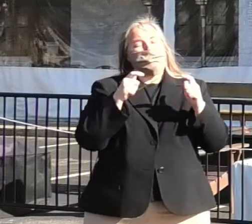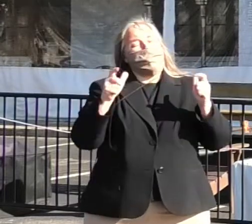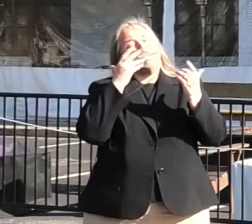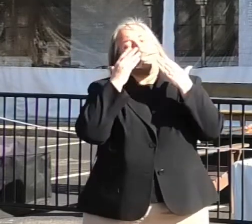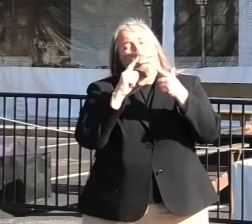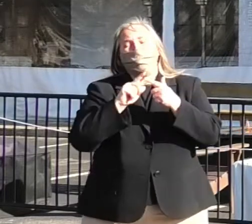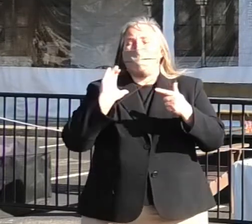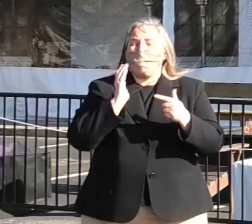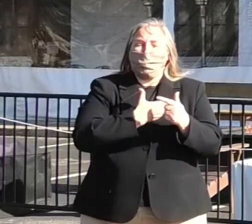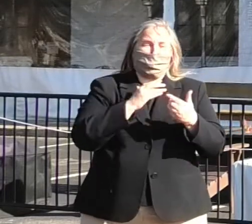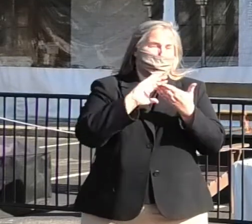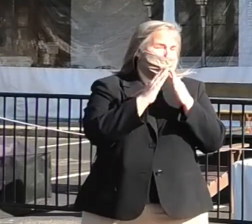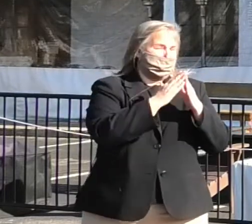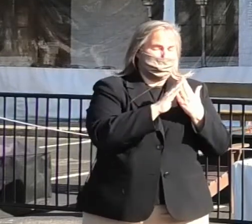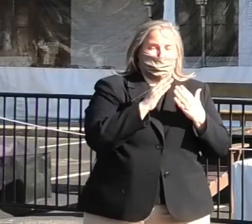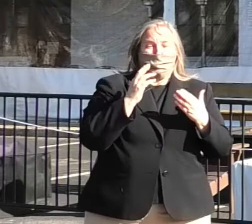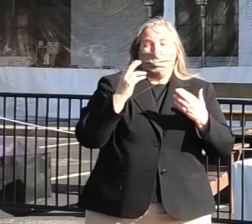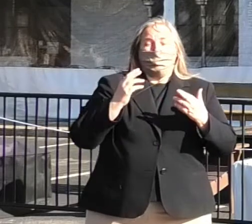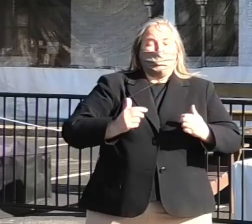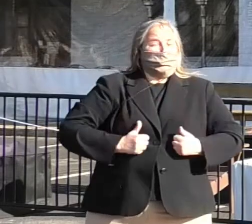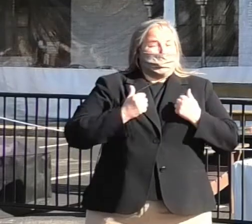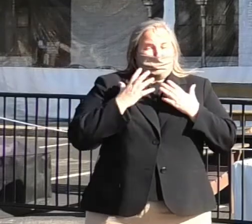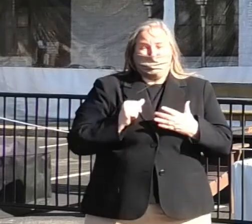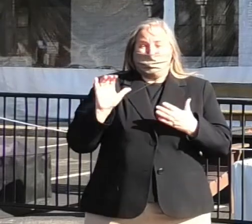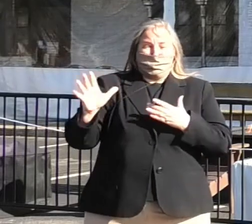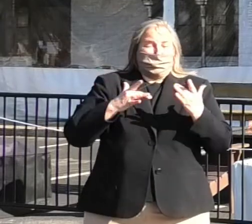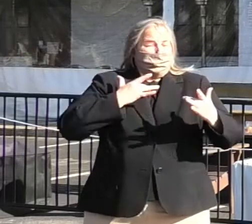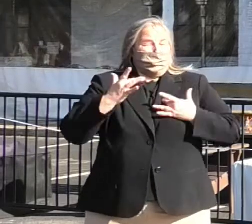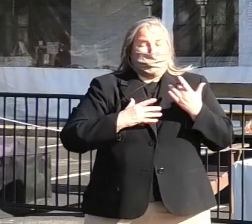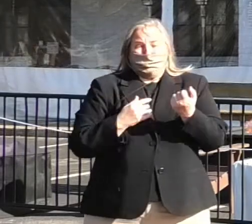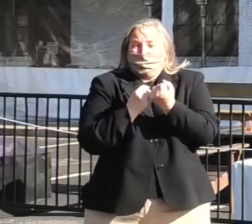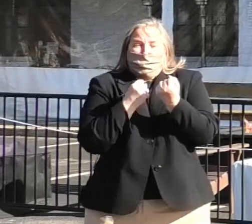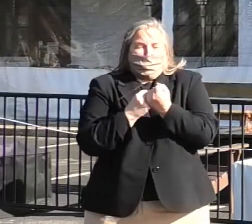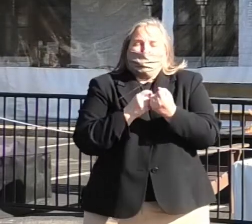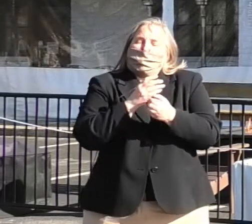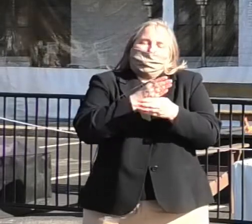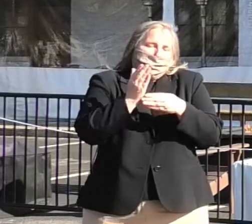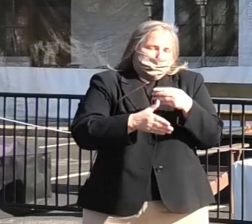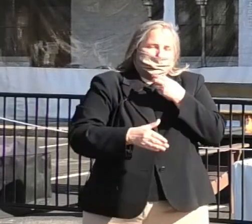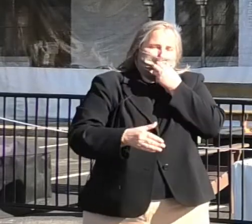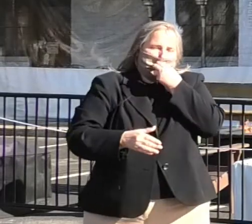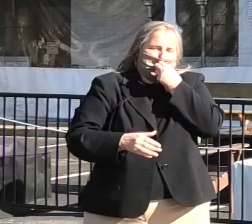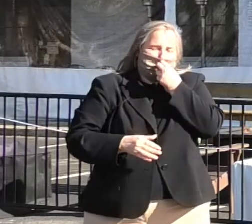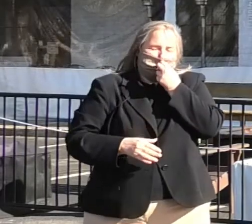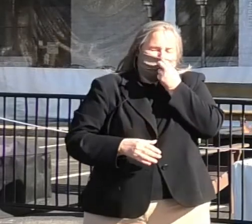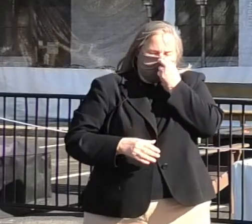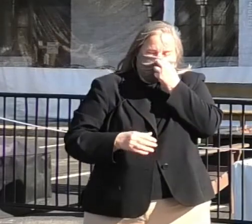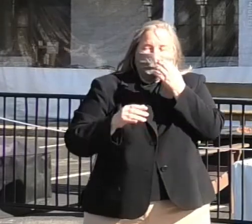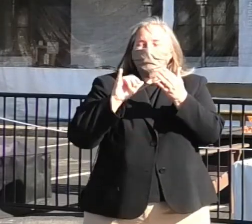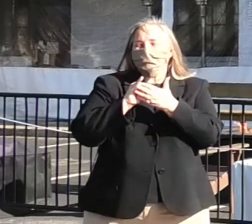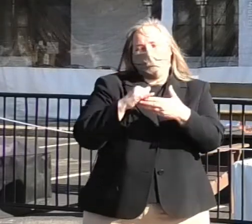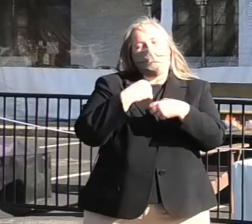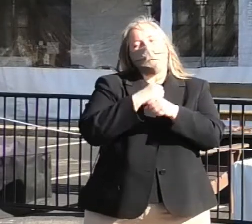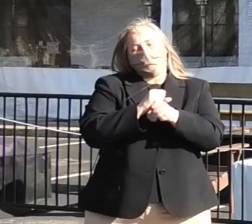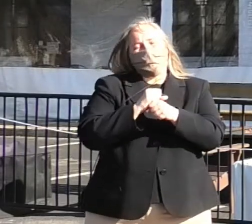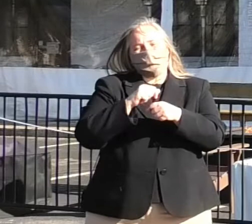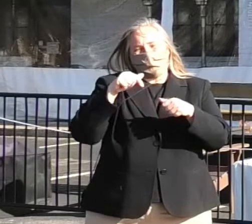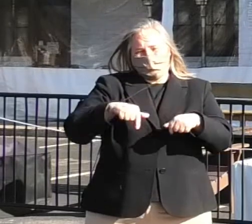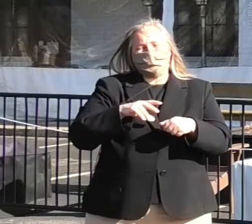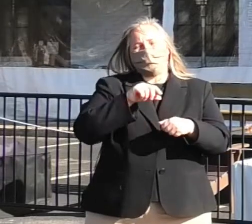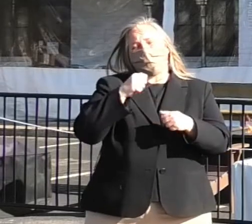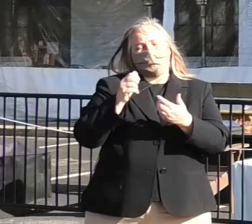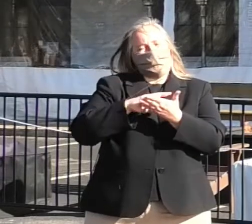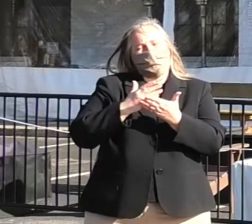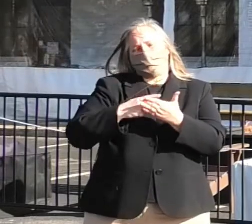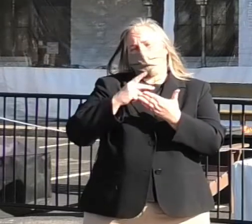our community. Residents' enthusiasm and support is what ultimately makes this and other culinary programs successful